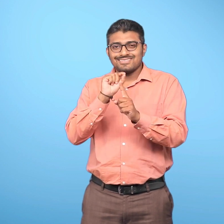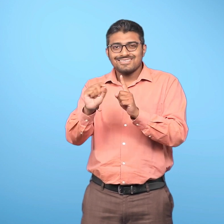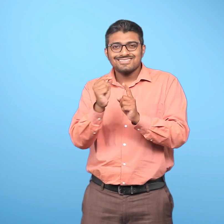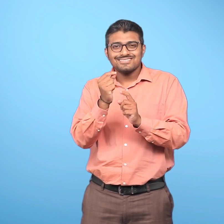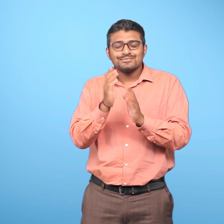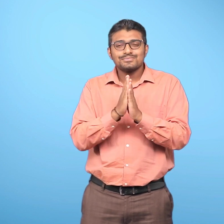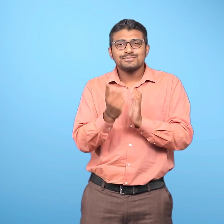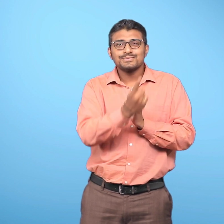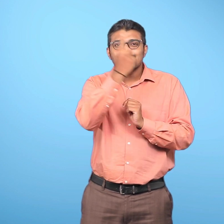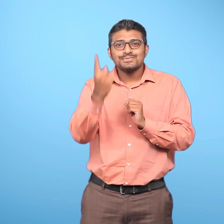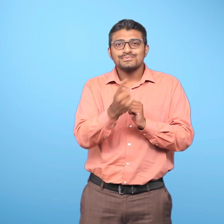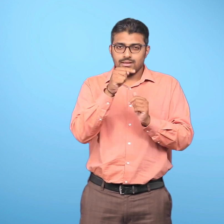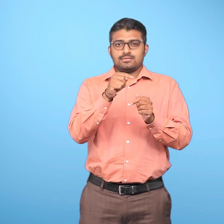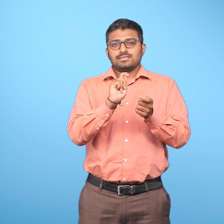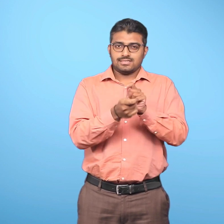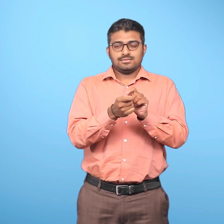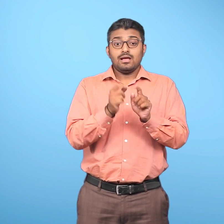Wait till it burns away completely.